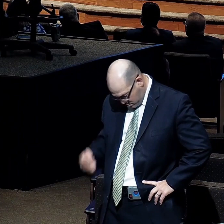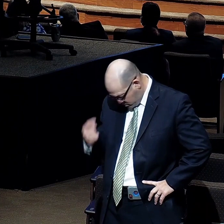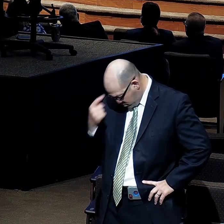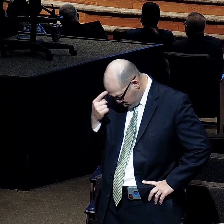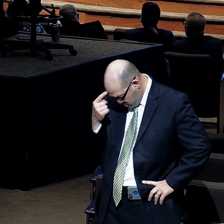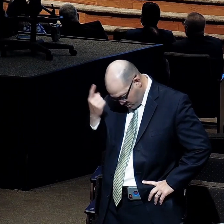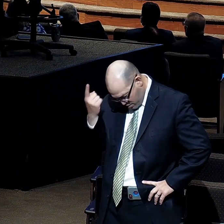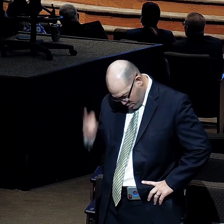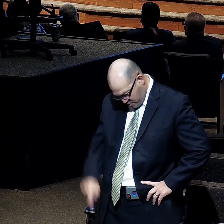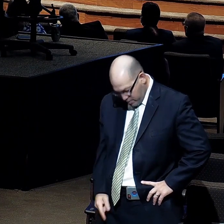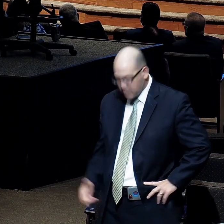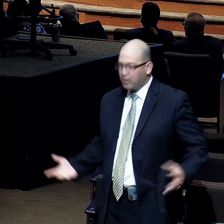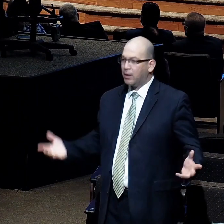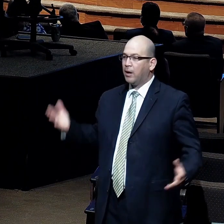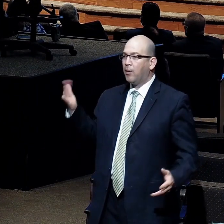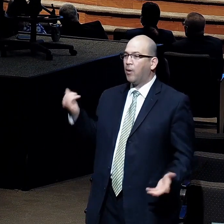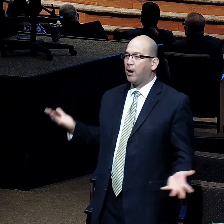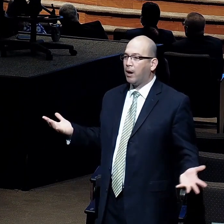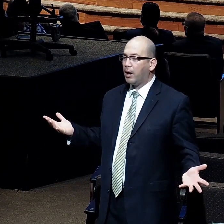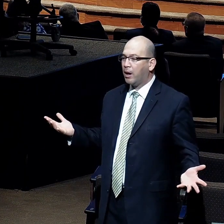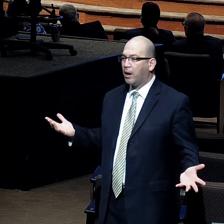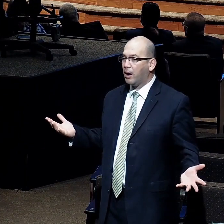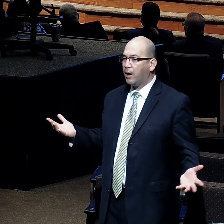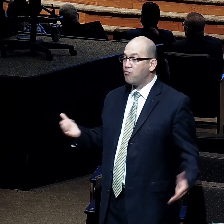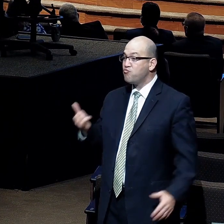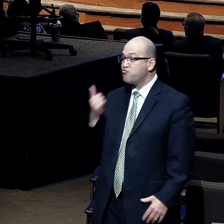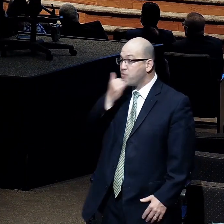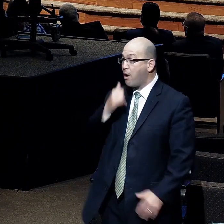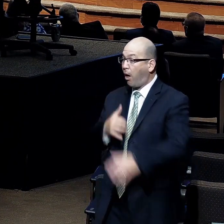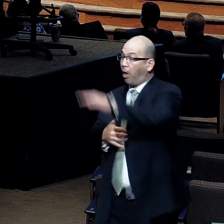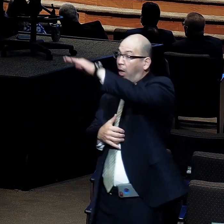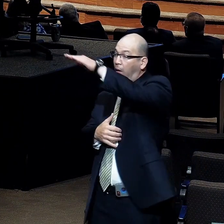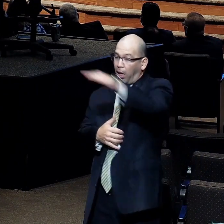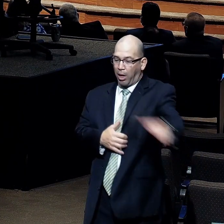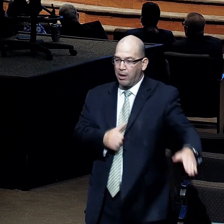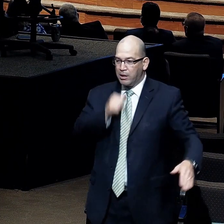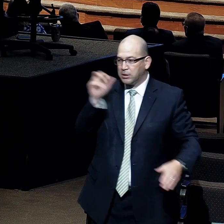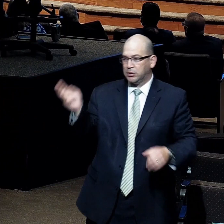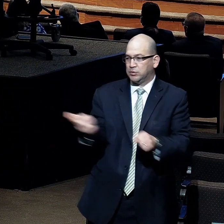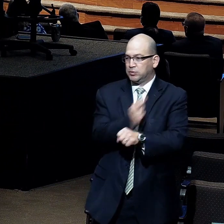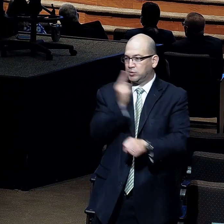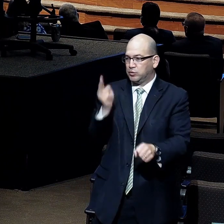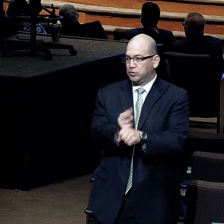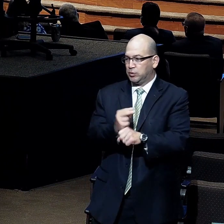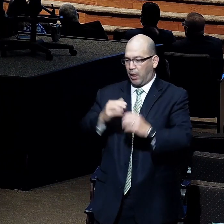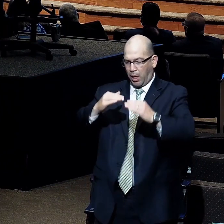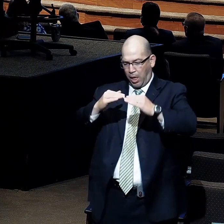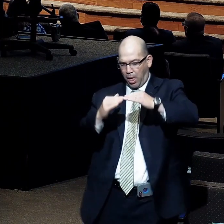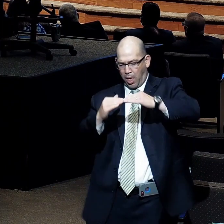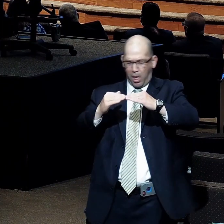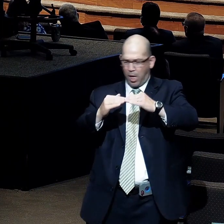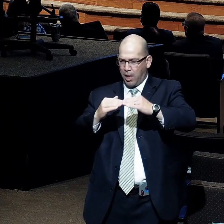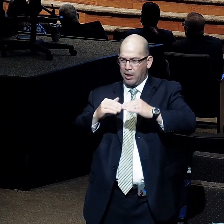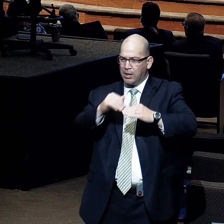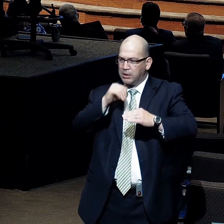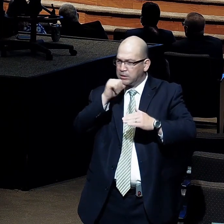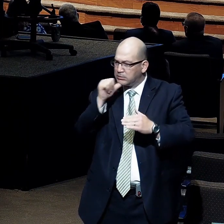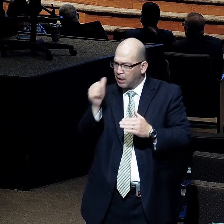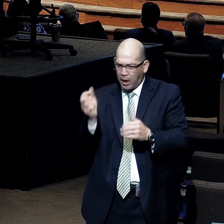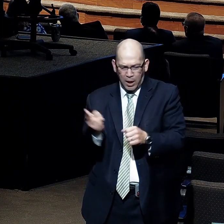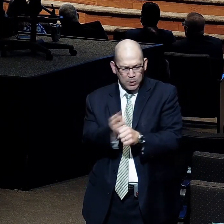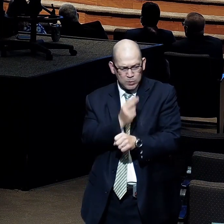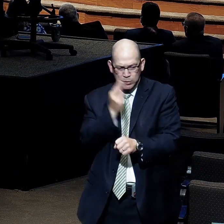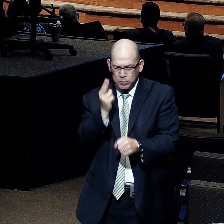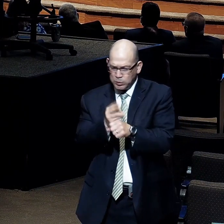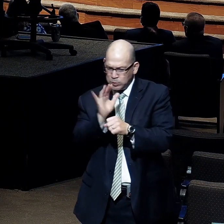why my wall, my fence was sloped down? Because I didn't use the level. Because I didn't put that bubble. I didn't check and make sure that bubble was in the very center every